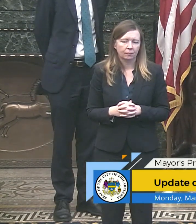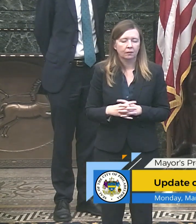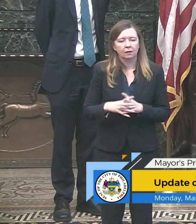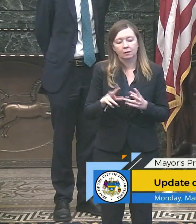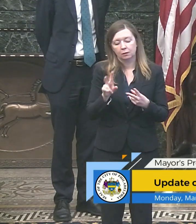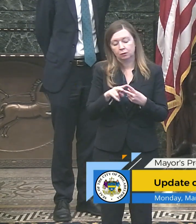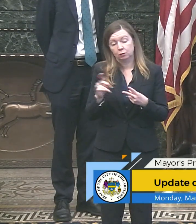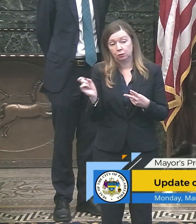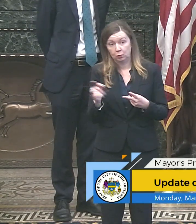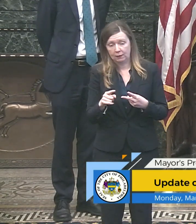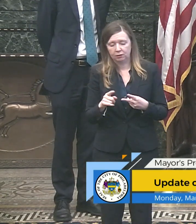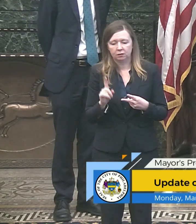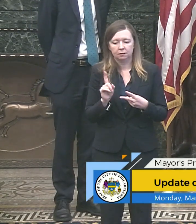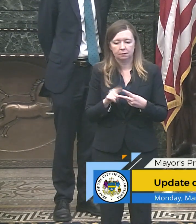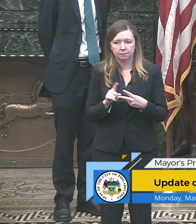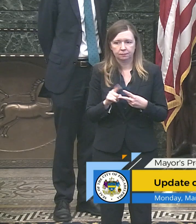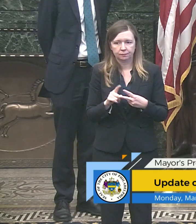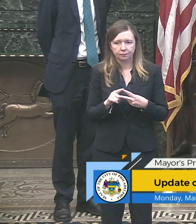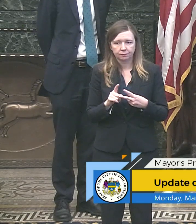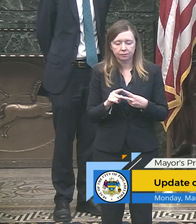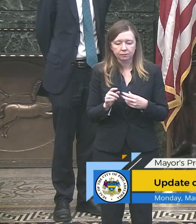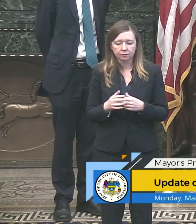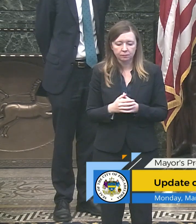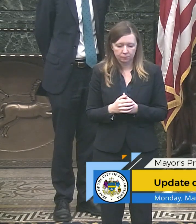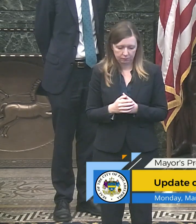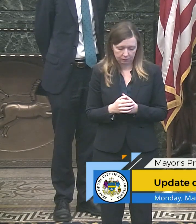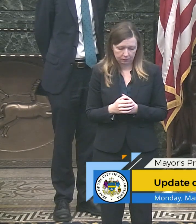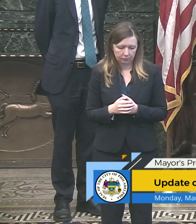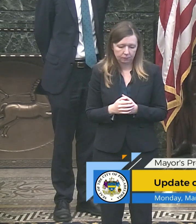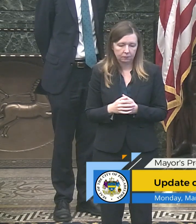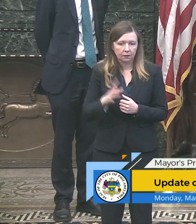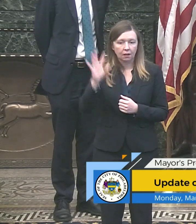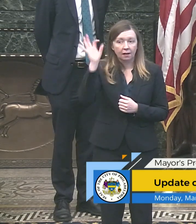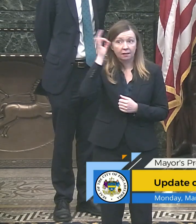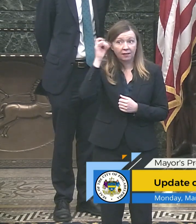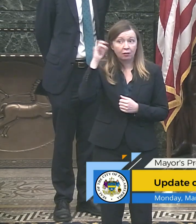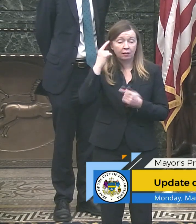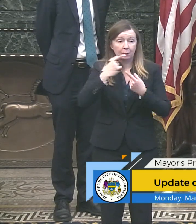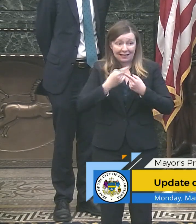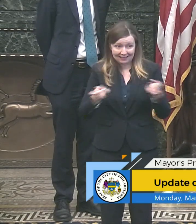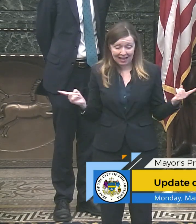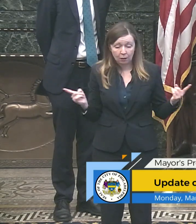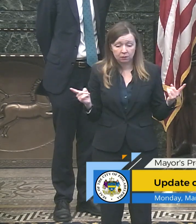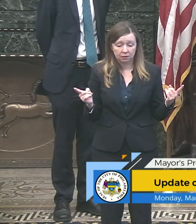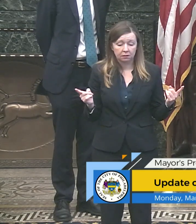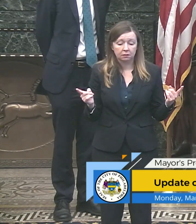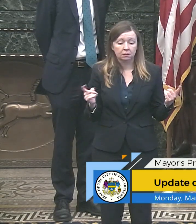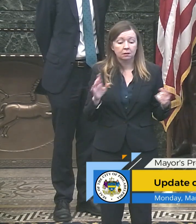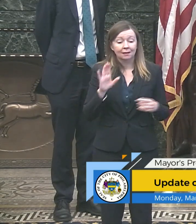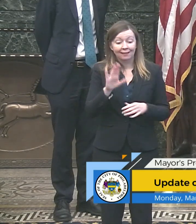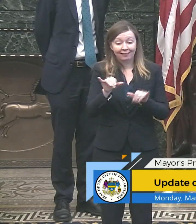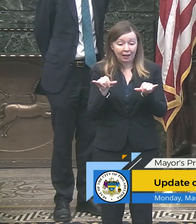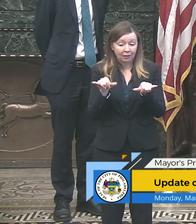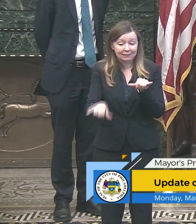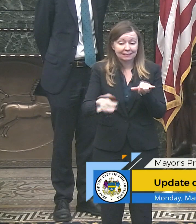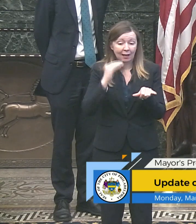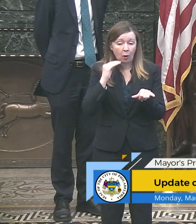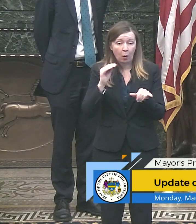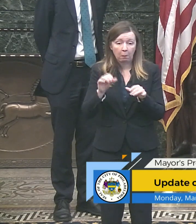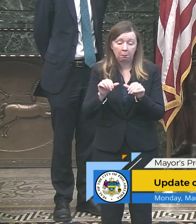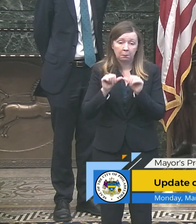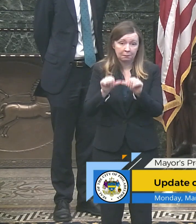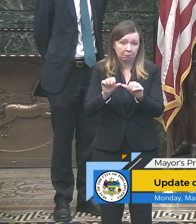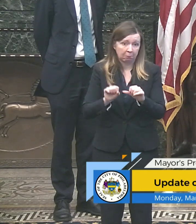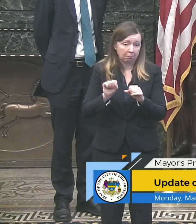two questions. One, the federal government announced that they were going to expand their stay at home until April